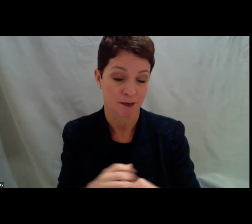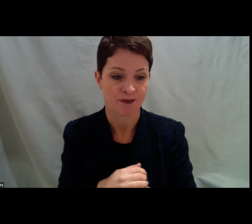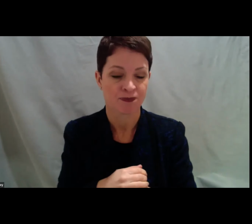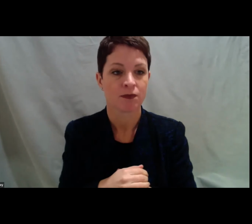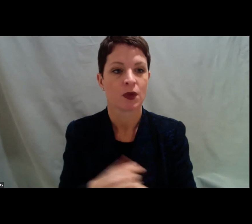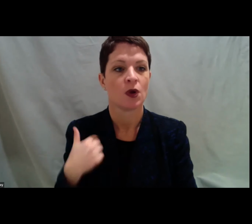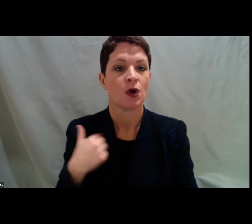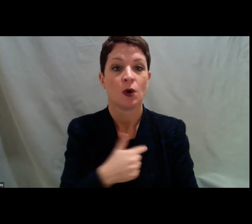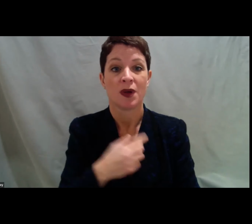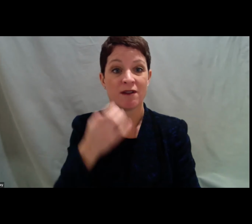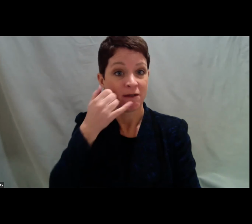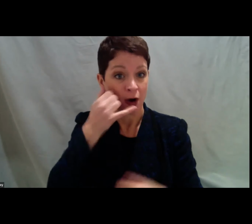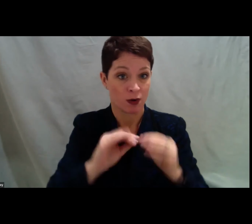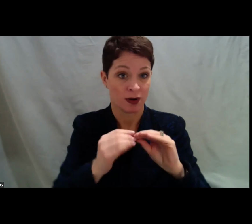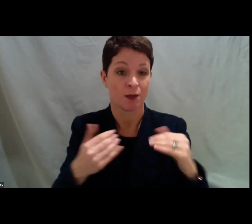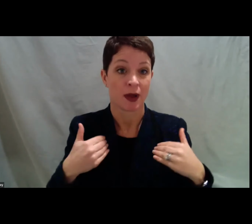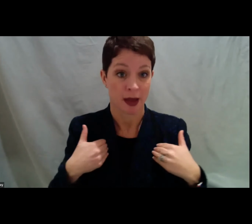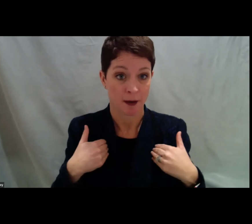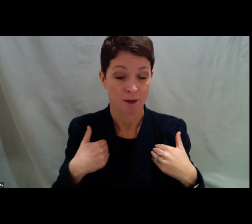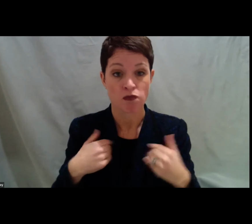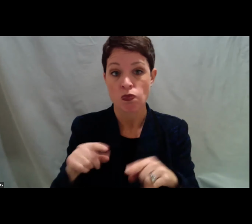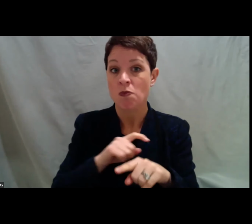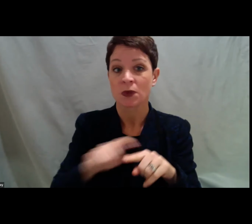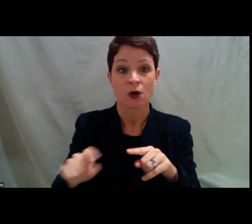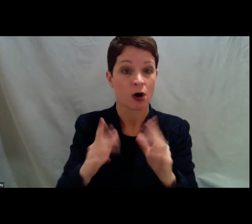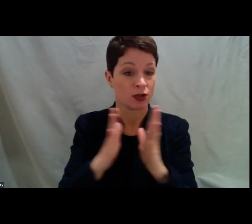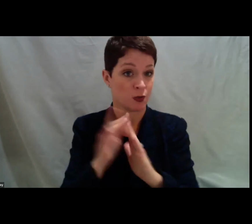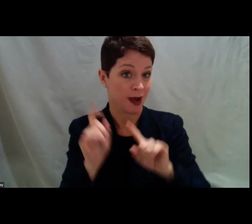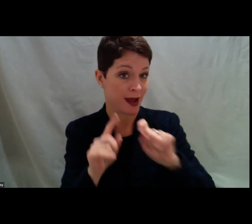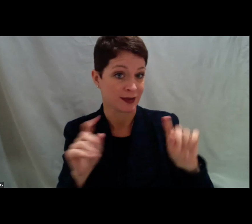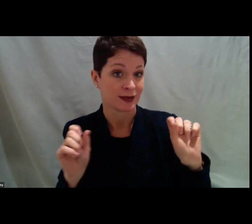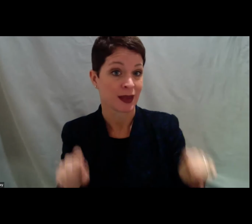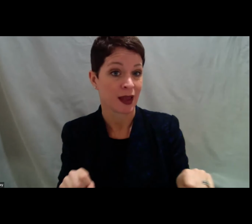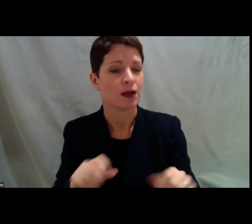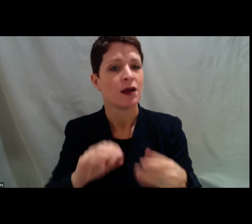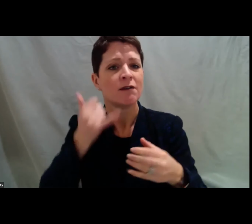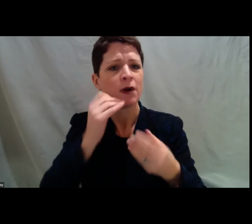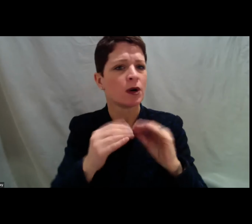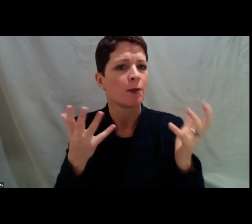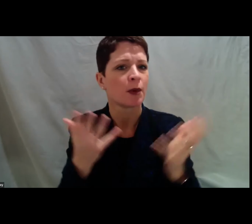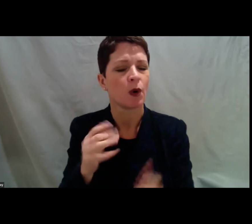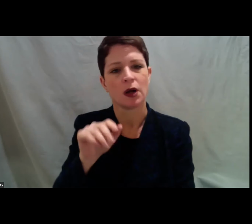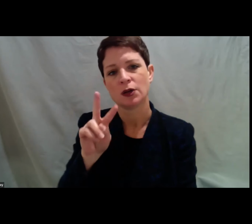We have a phone line where anyone can call in to ask a question. That number is